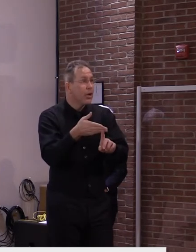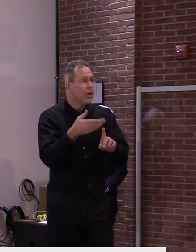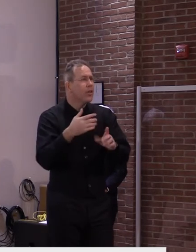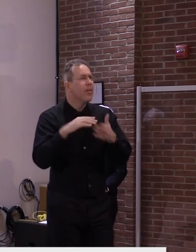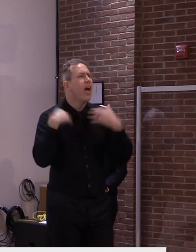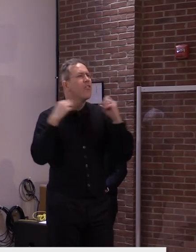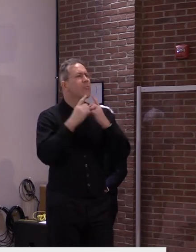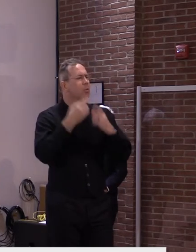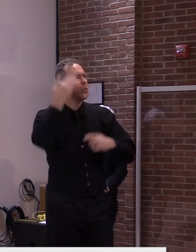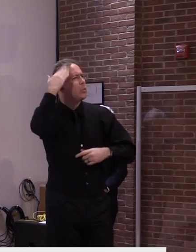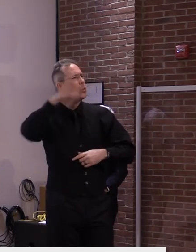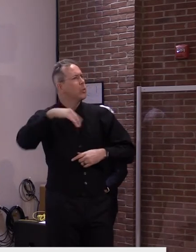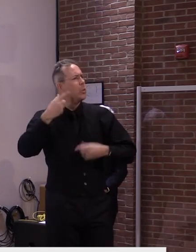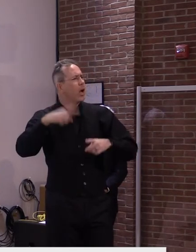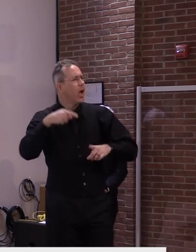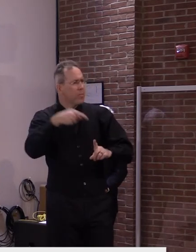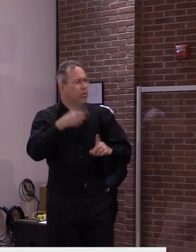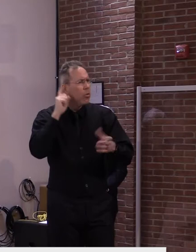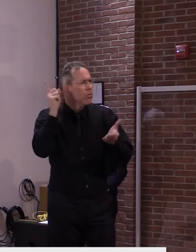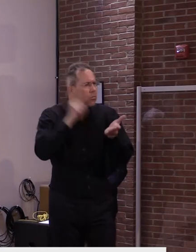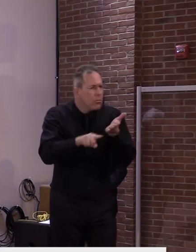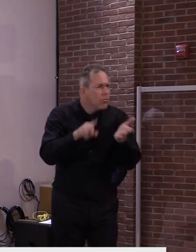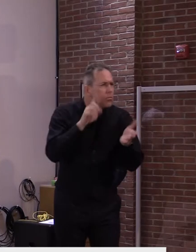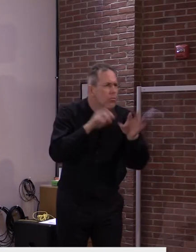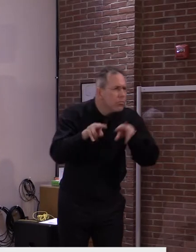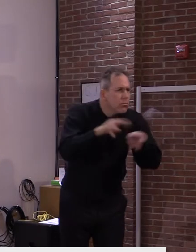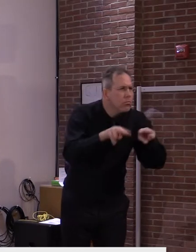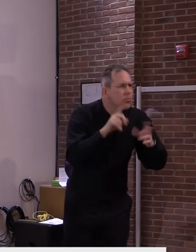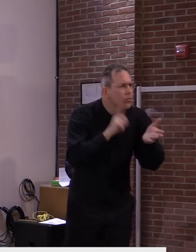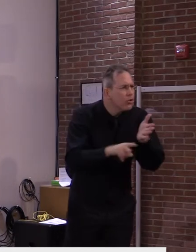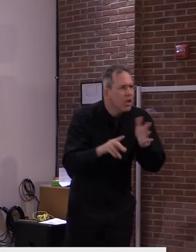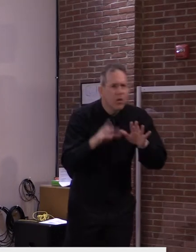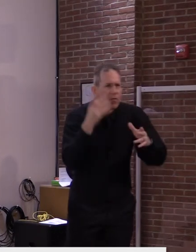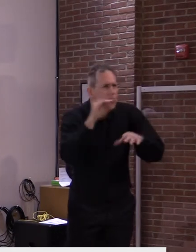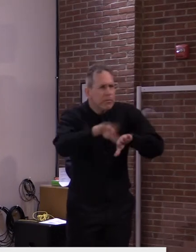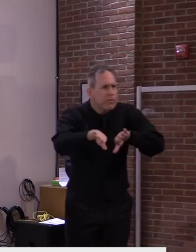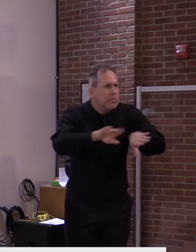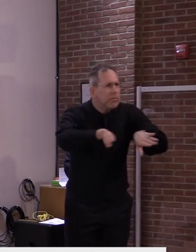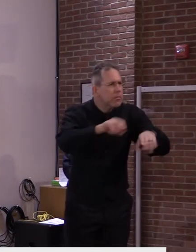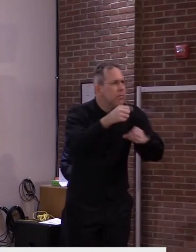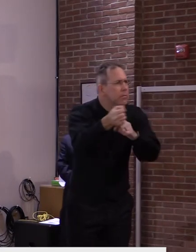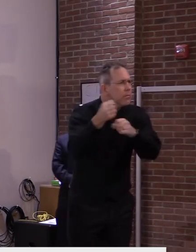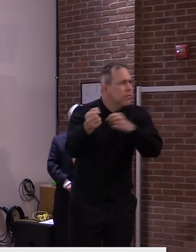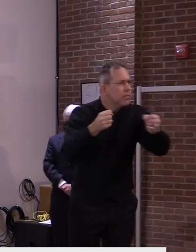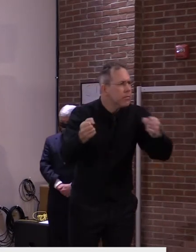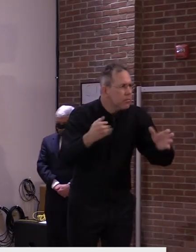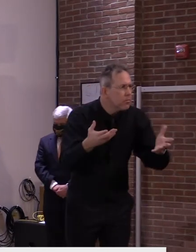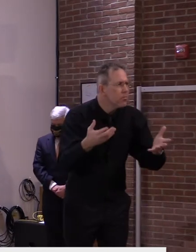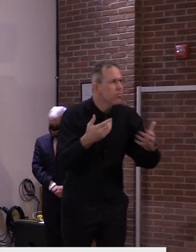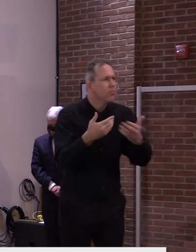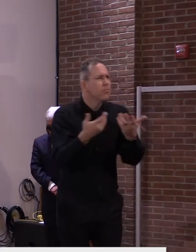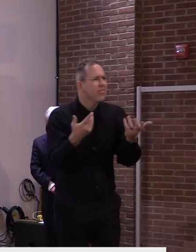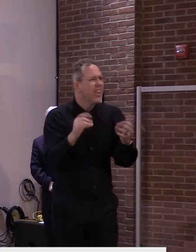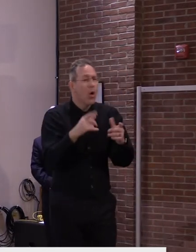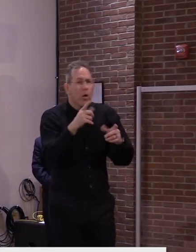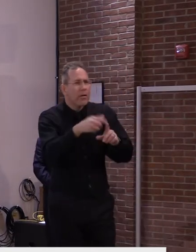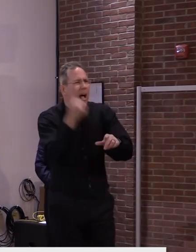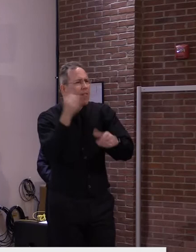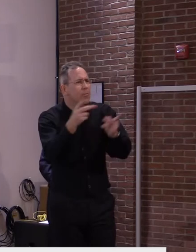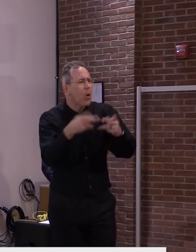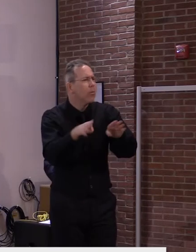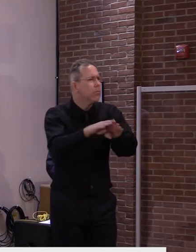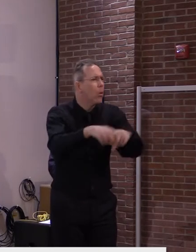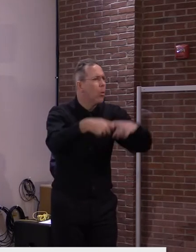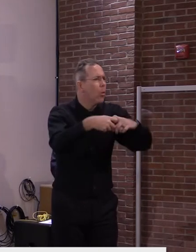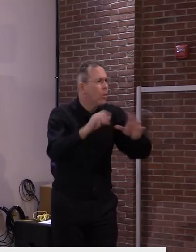be working. Exactly. So if we've listed it as an outbreak, it means we've already determined it was an outbreak. All